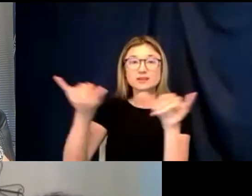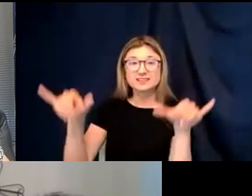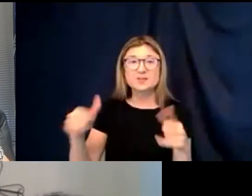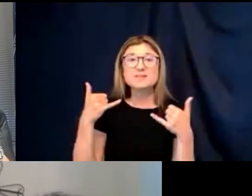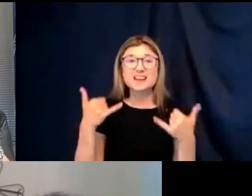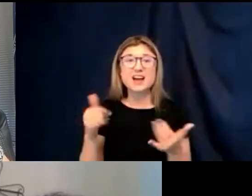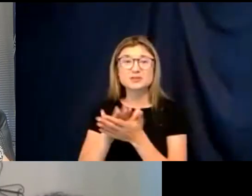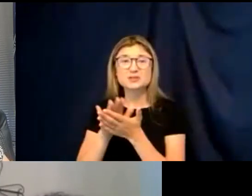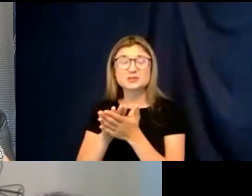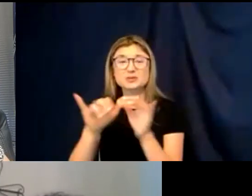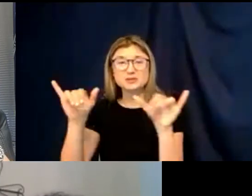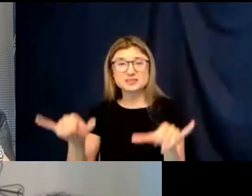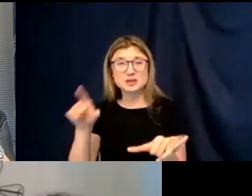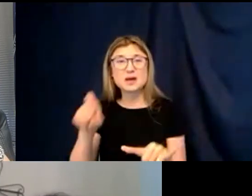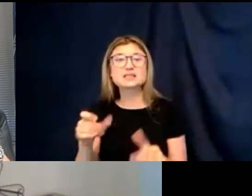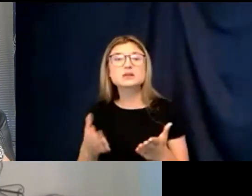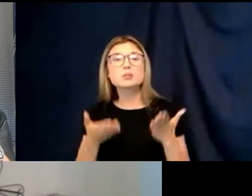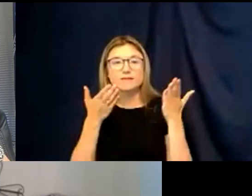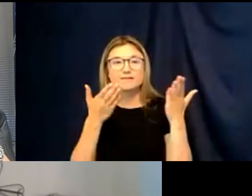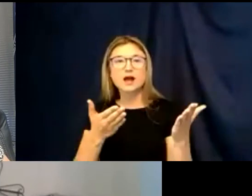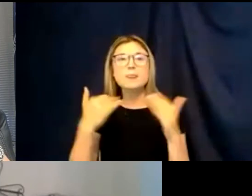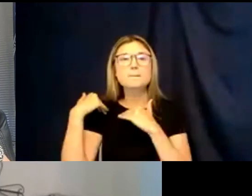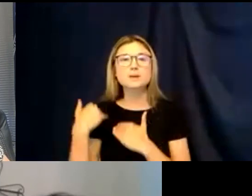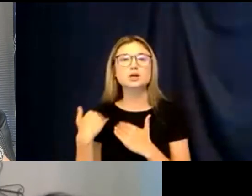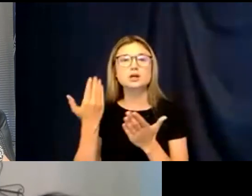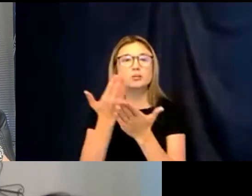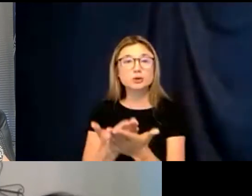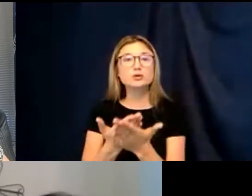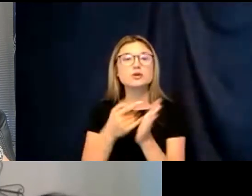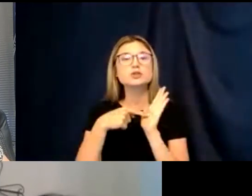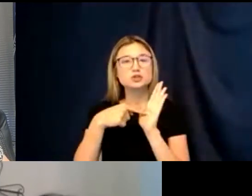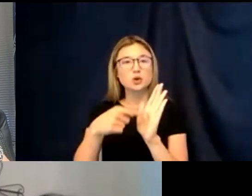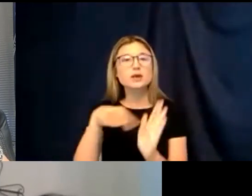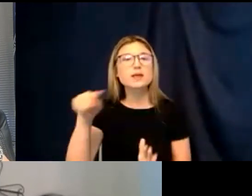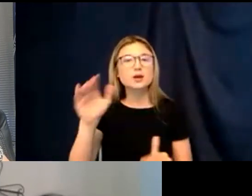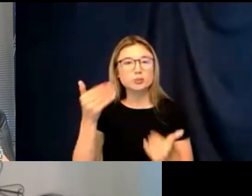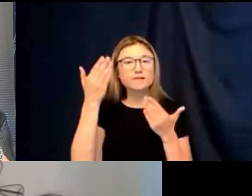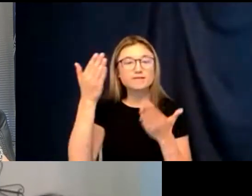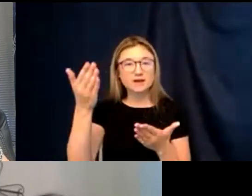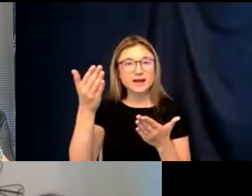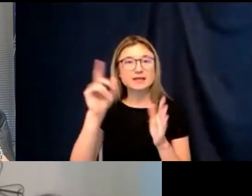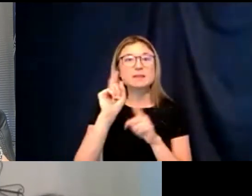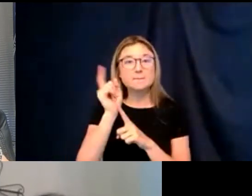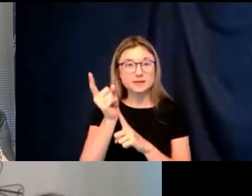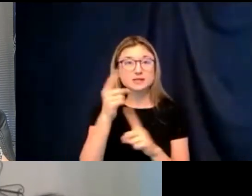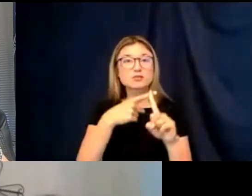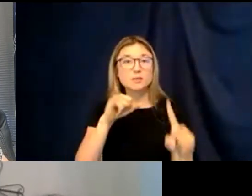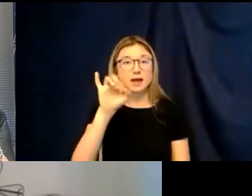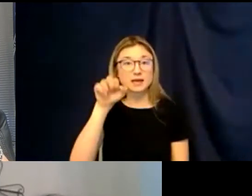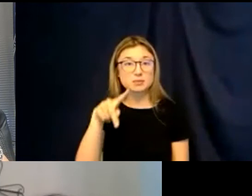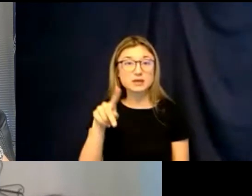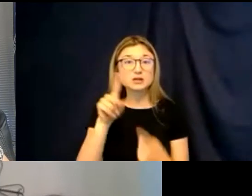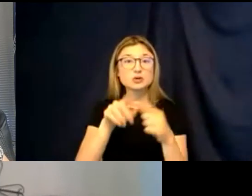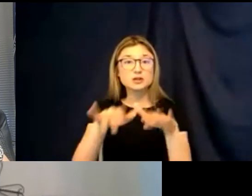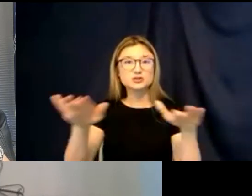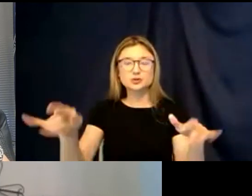actually providing the services or the instructional minutes as they're stating in the IEPs to the children, instead of making the parents have